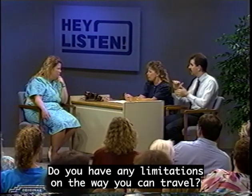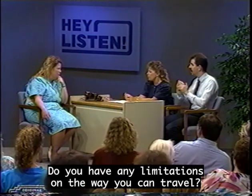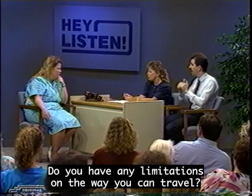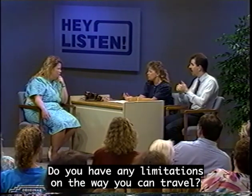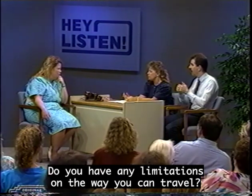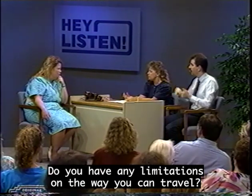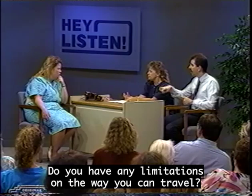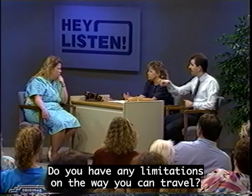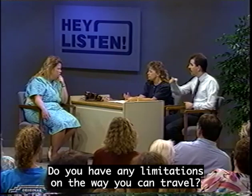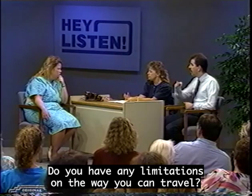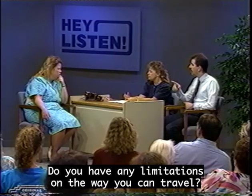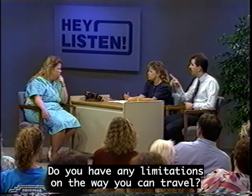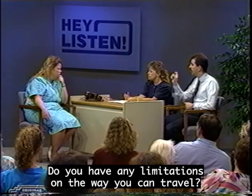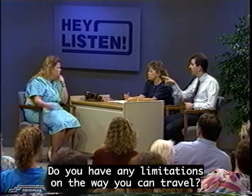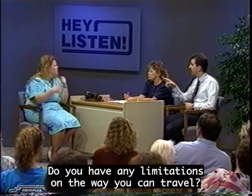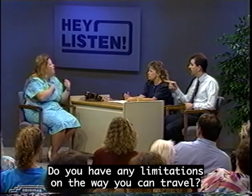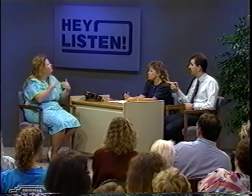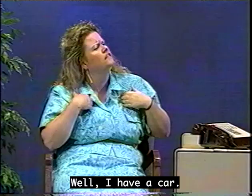can travel?